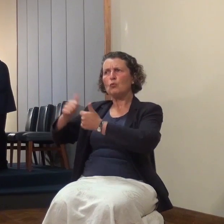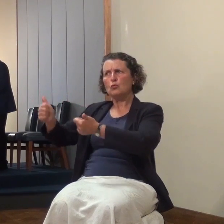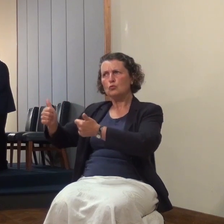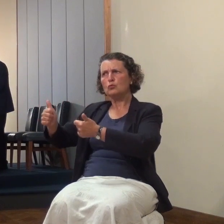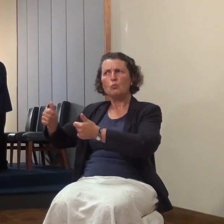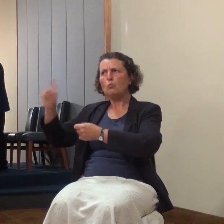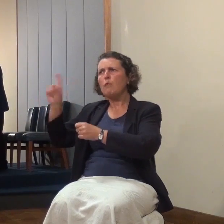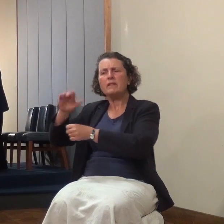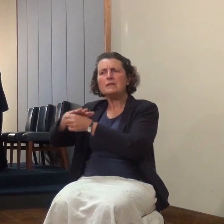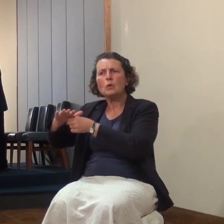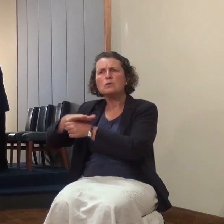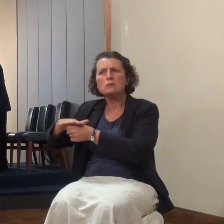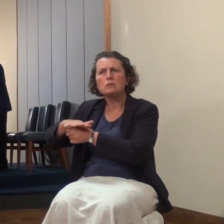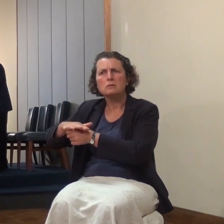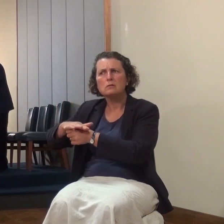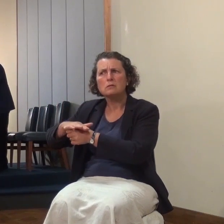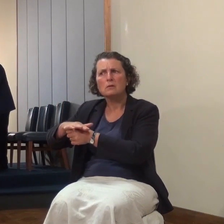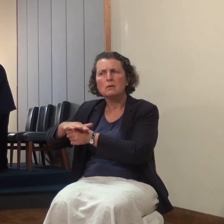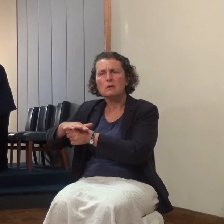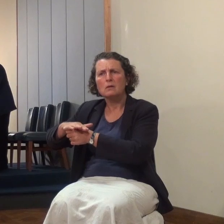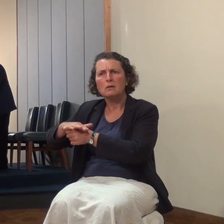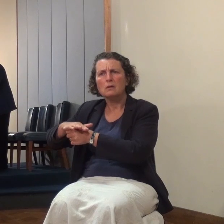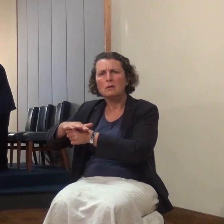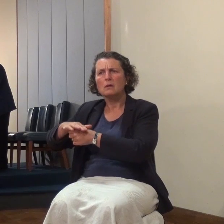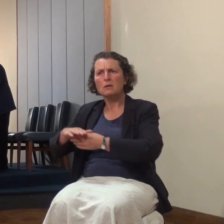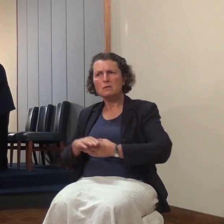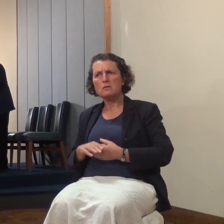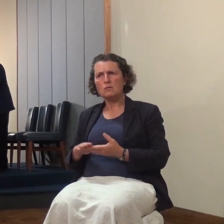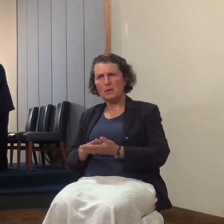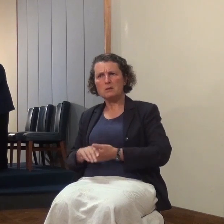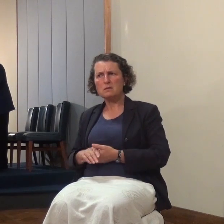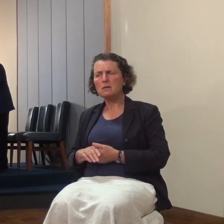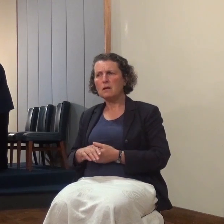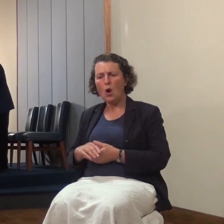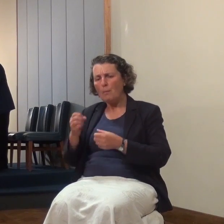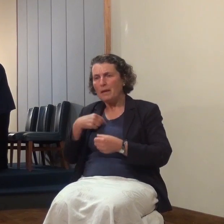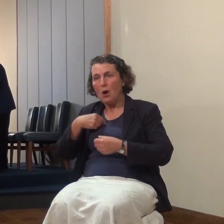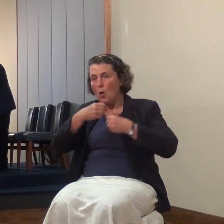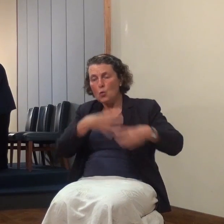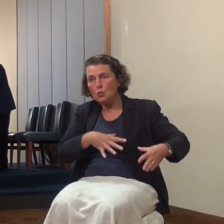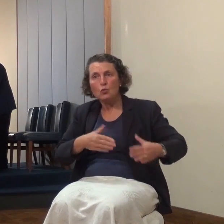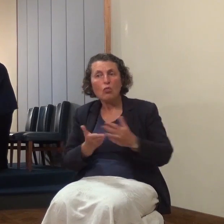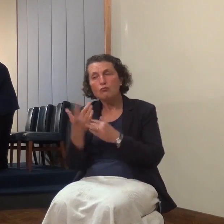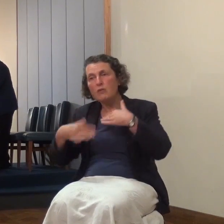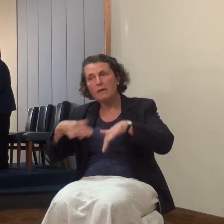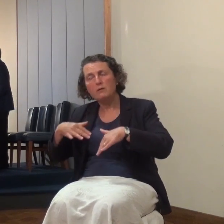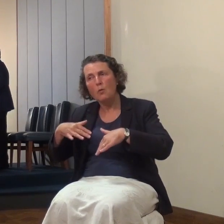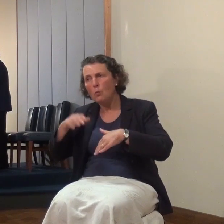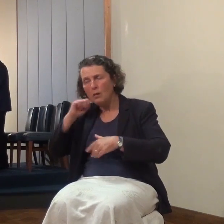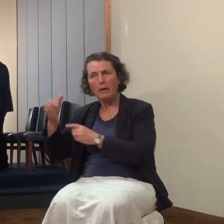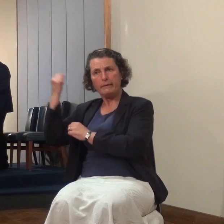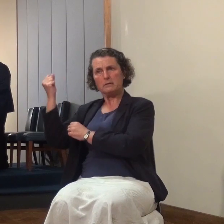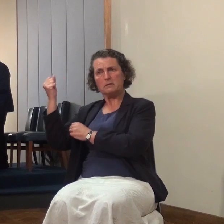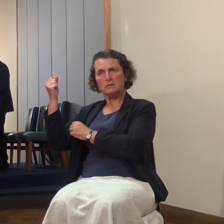In the end, there is no loss, only gain. And that is what sufficient grace will ensure. So we need to